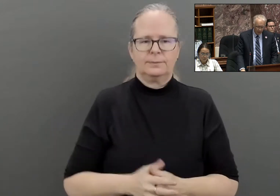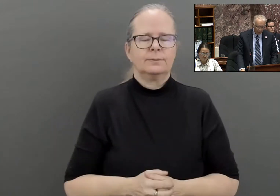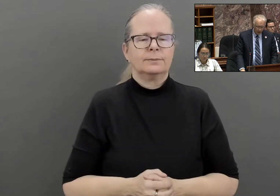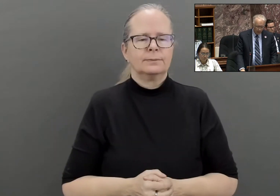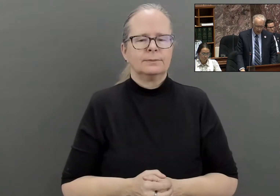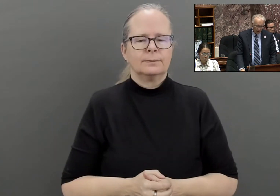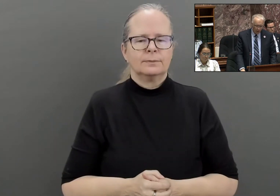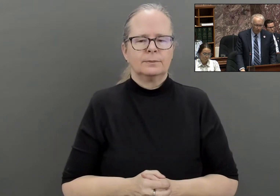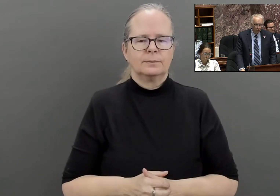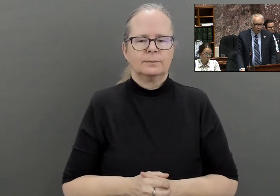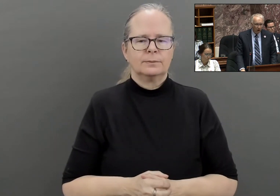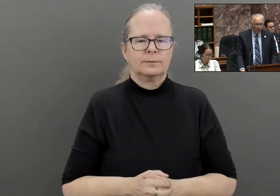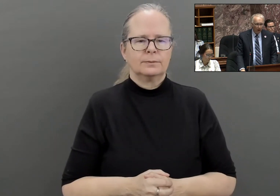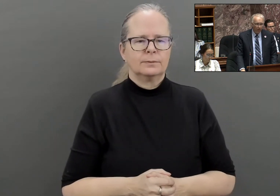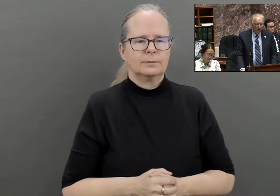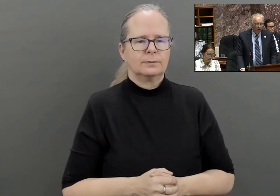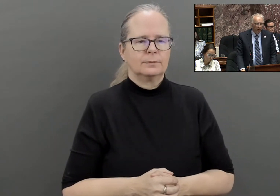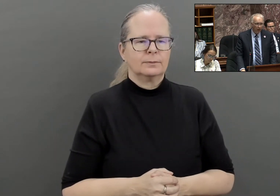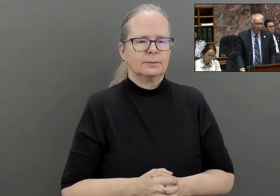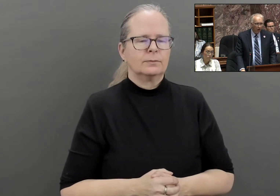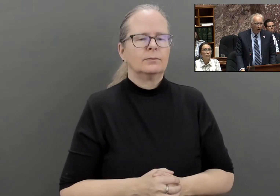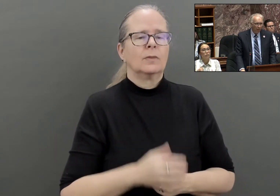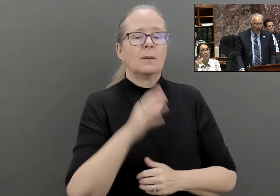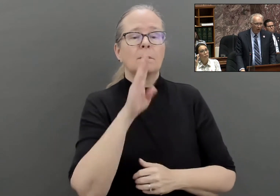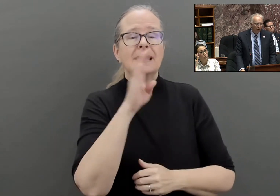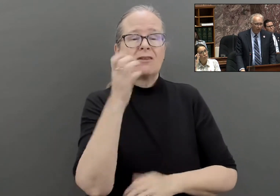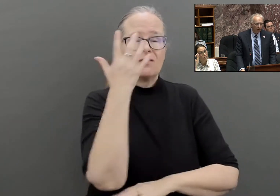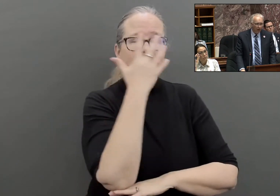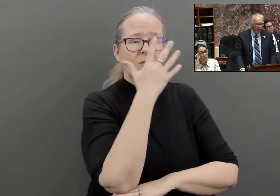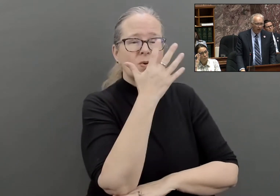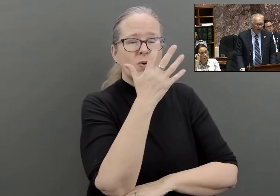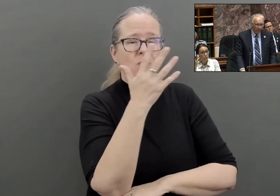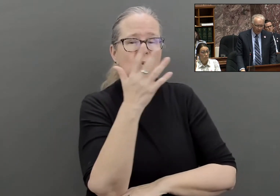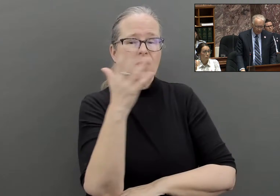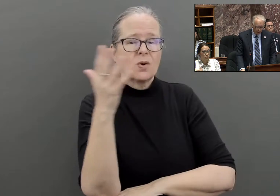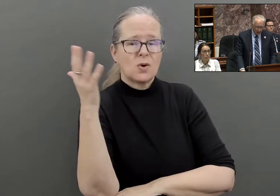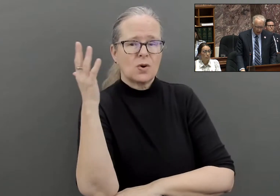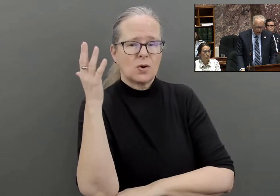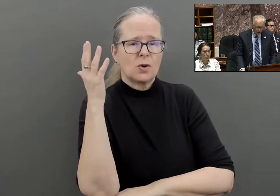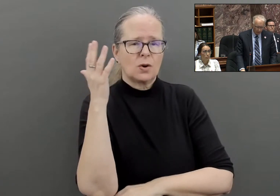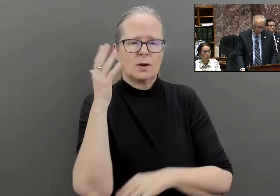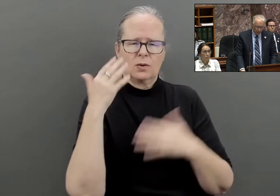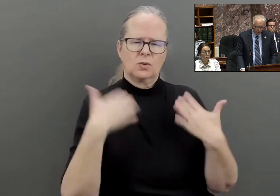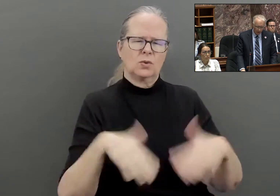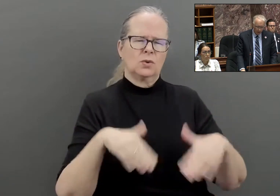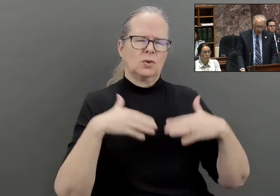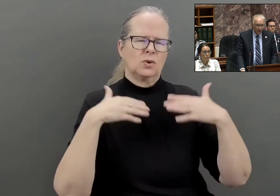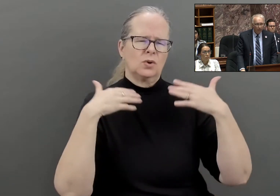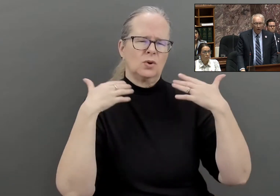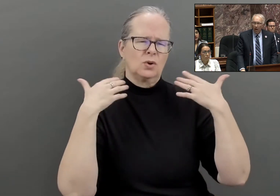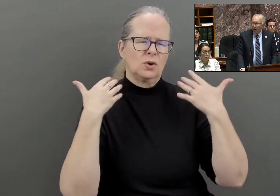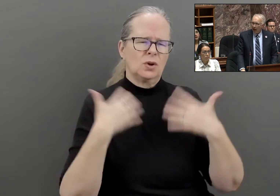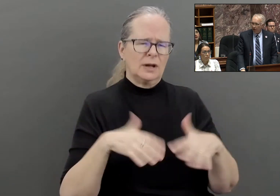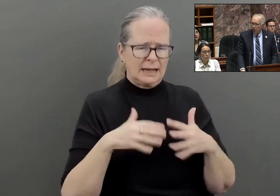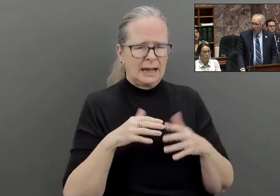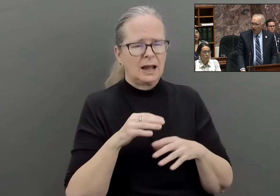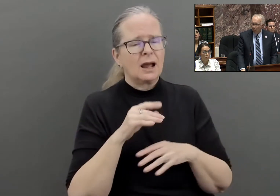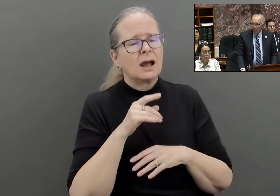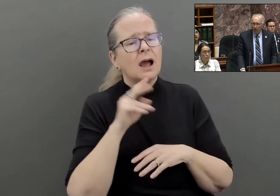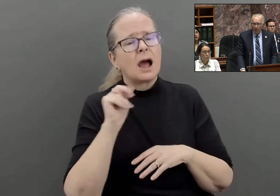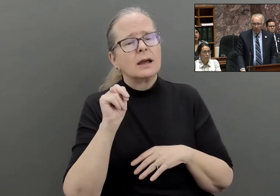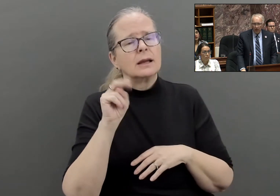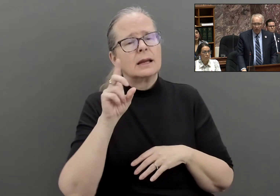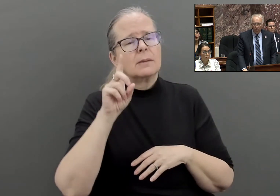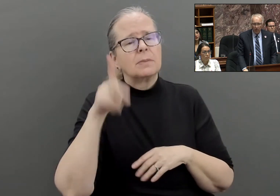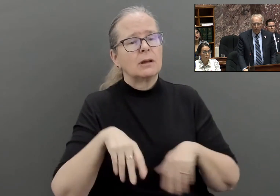crisis. Mill closures and job losses have been the hallmark of this NDP government for 8 years. Last year, I